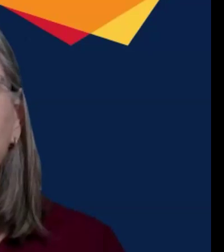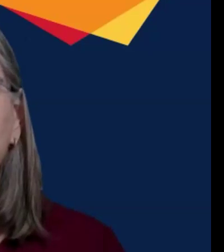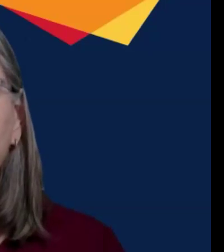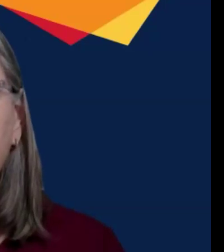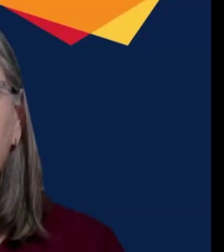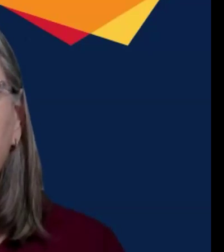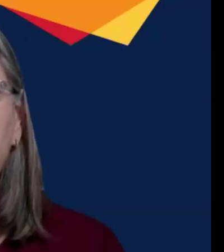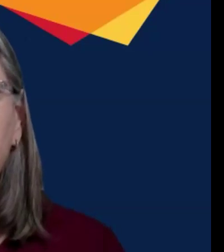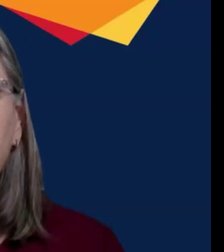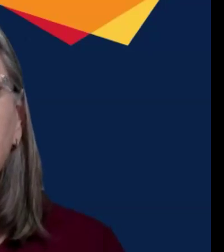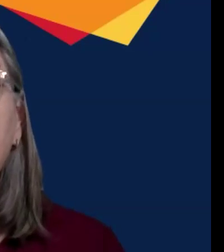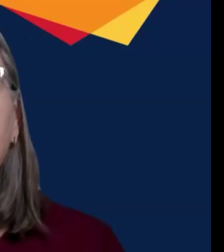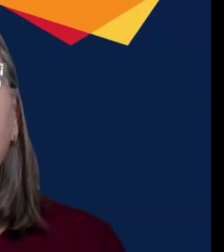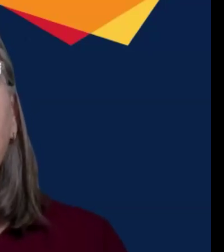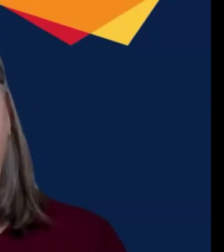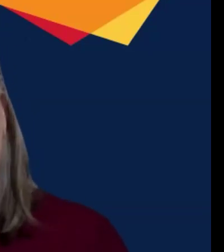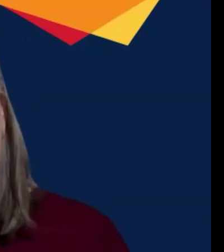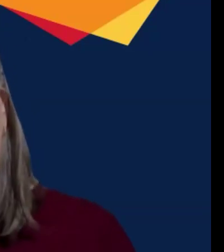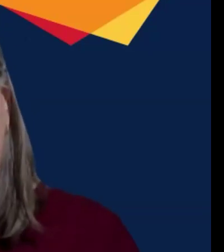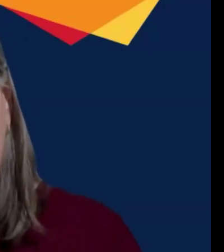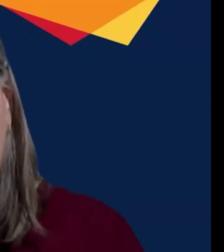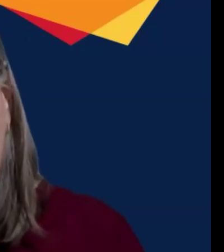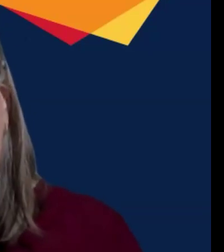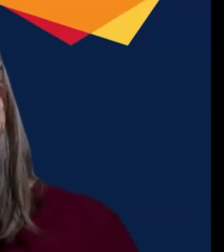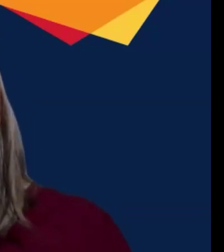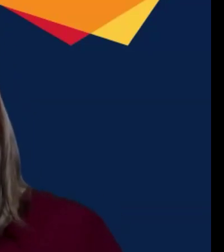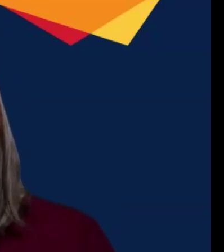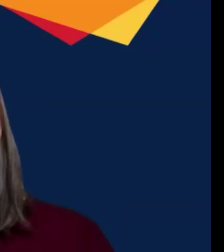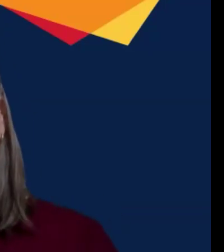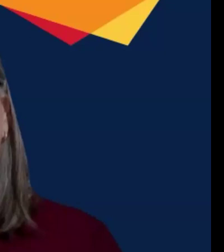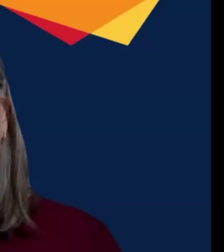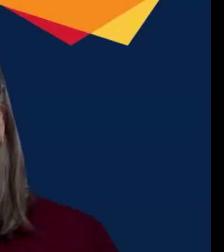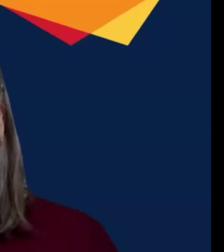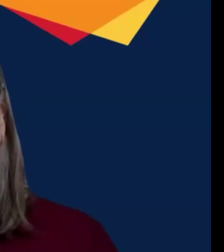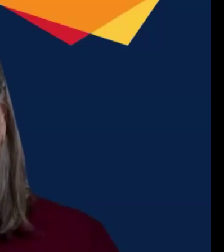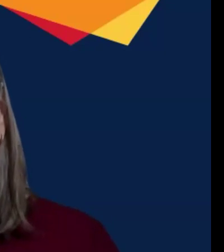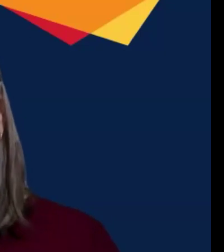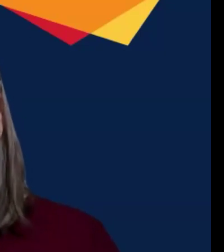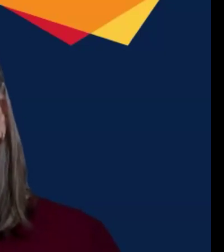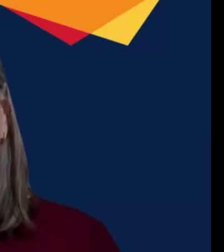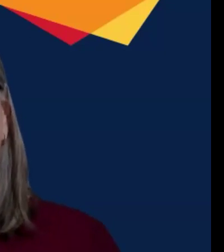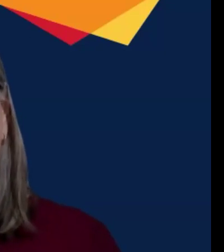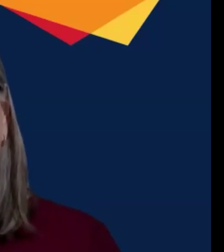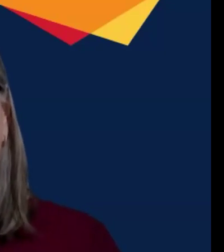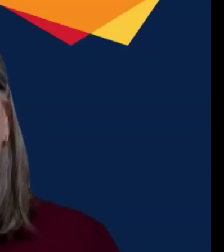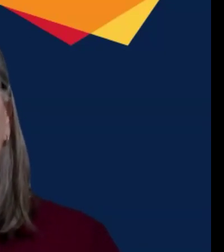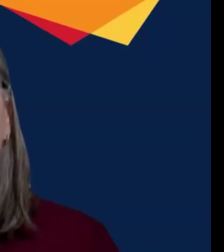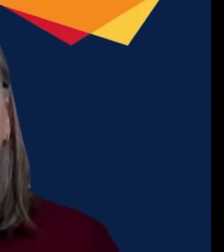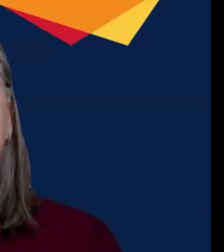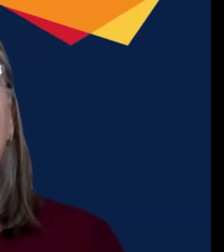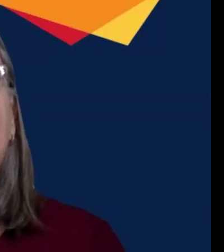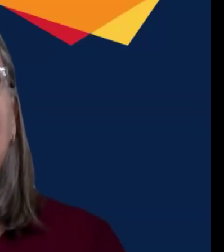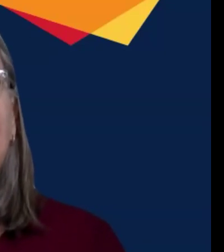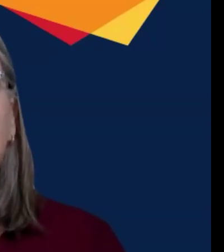at the Reeve Foundations. You can ask Nurse Linda. We're always here to help. So remember that you've got options. So thank you for coming